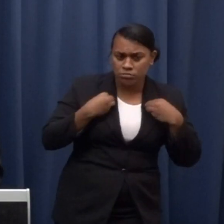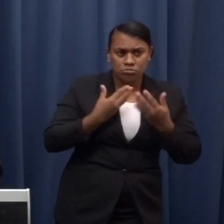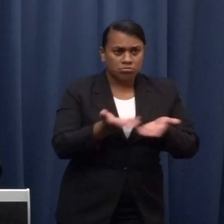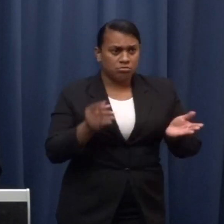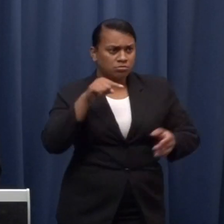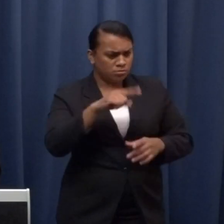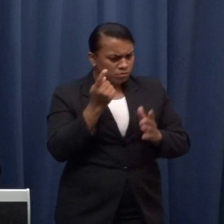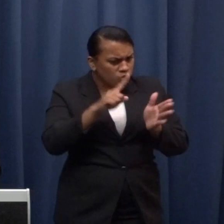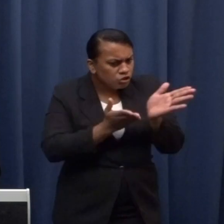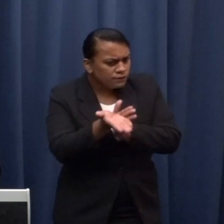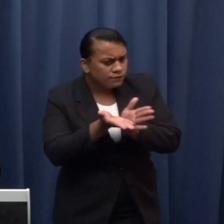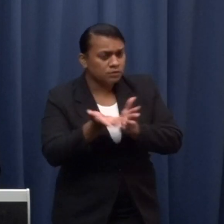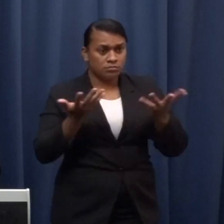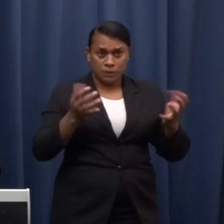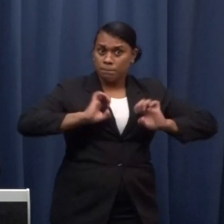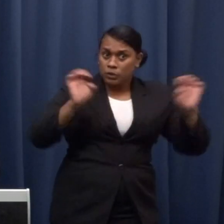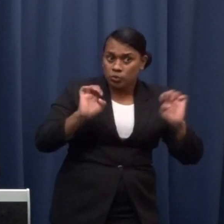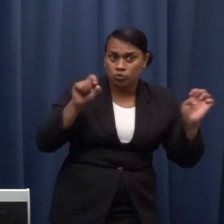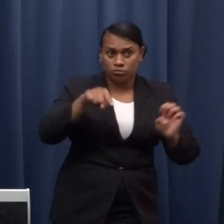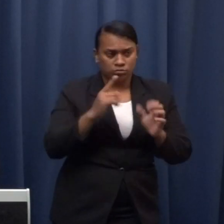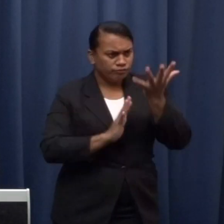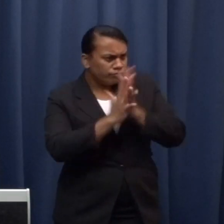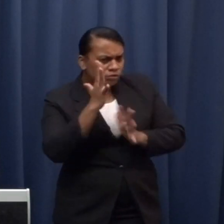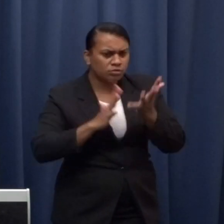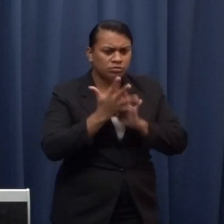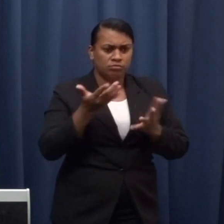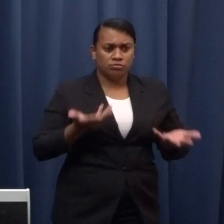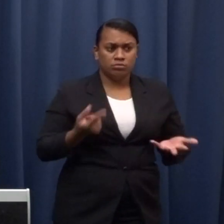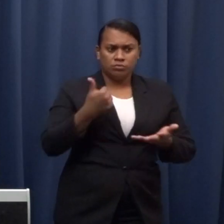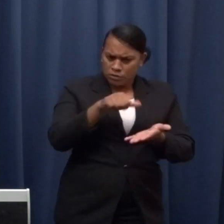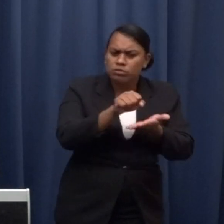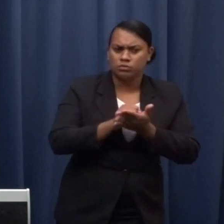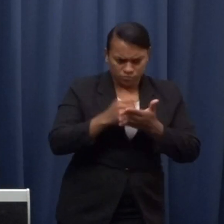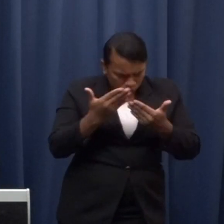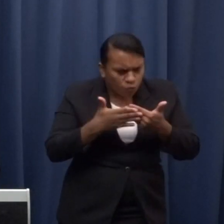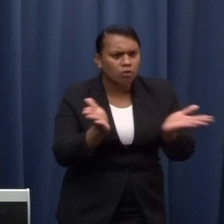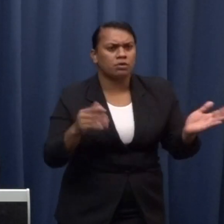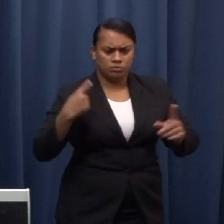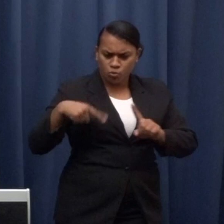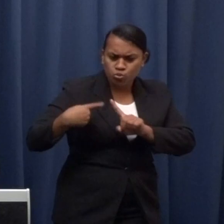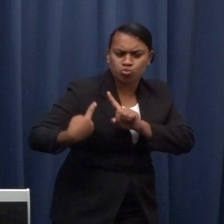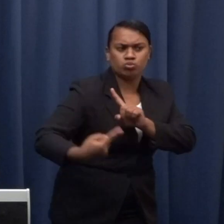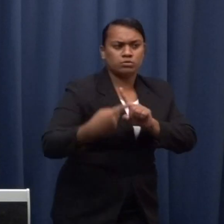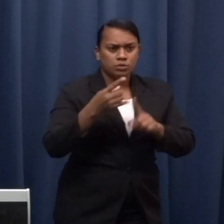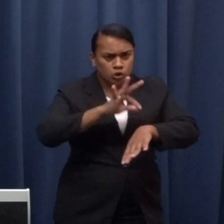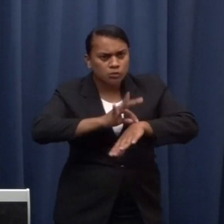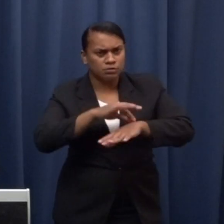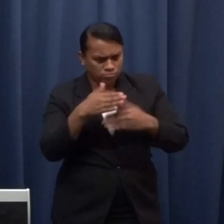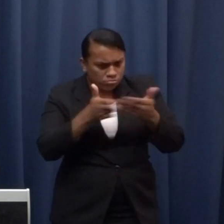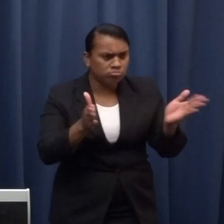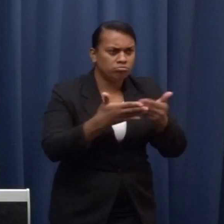services, emergency services, fire services, health and hospital services, lighthouse